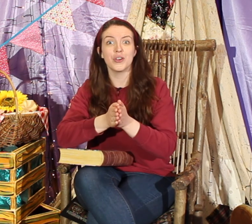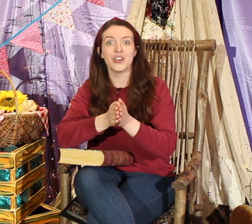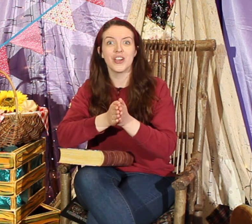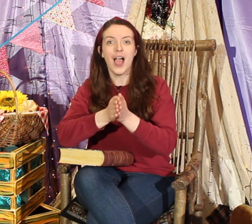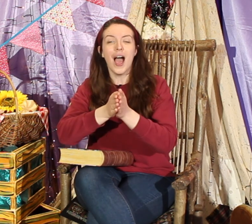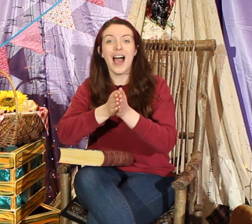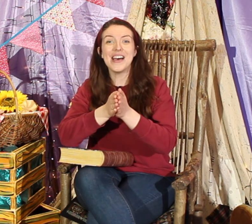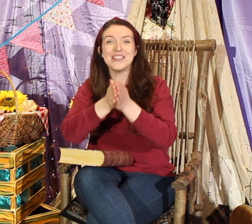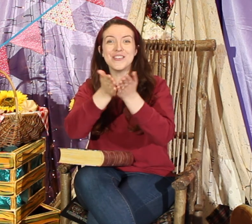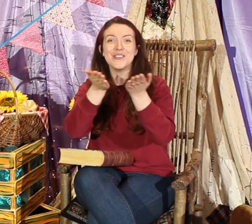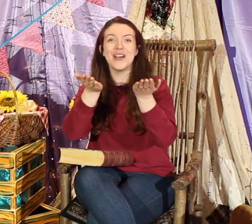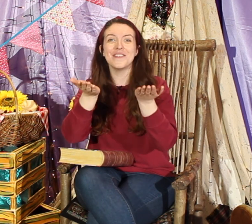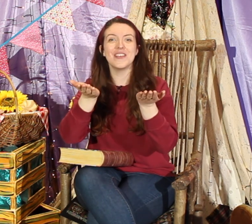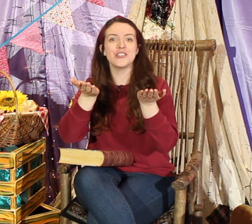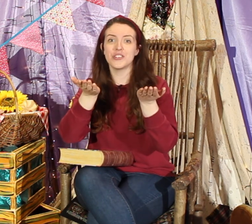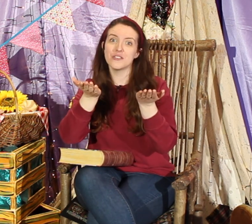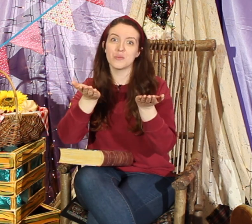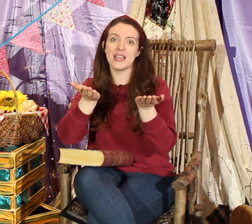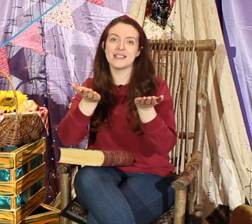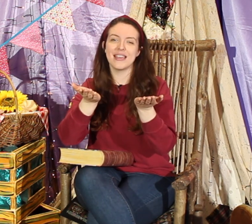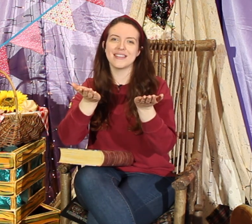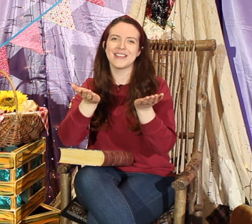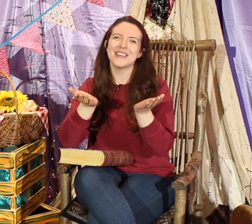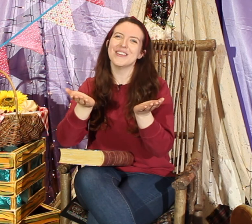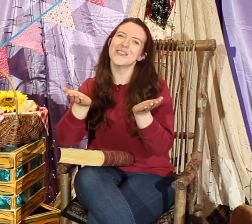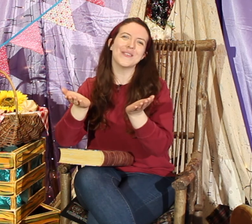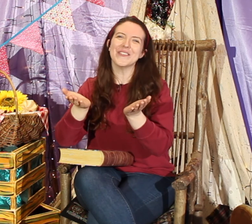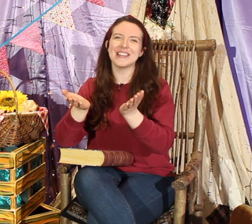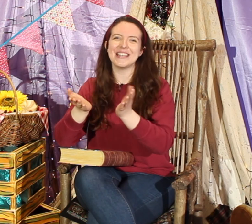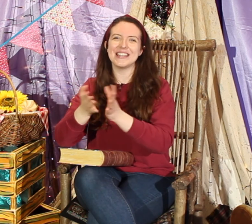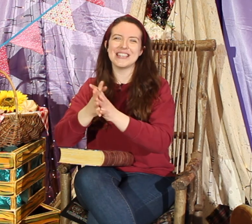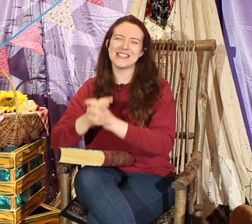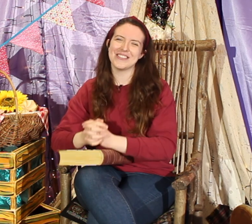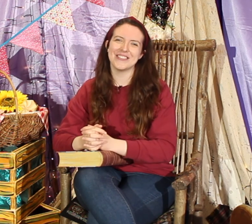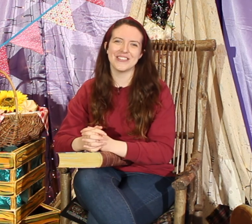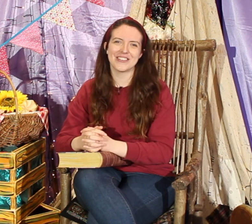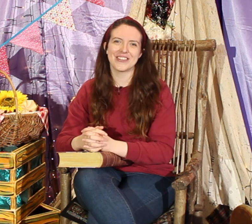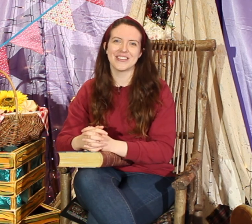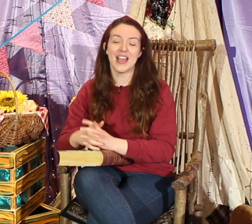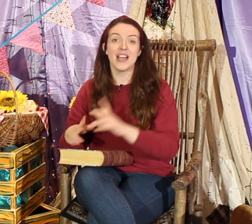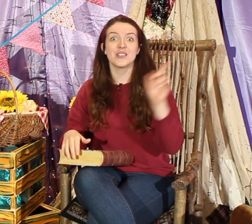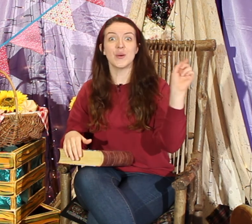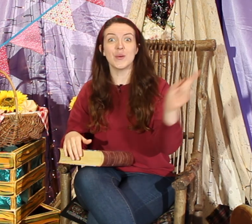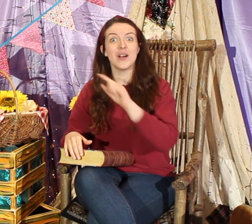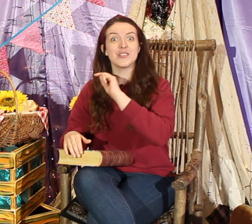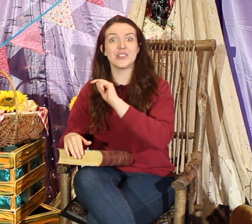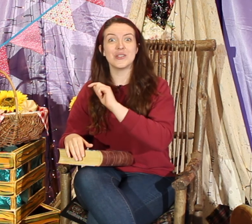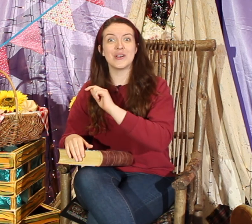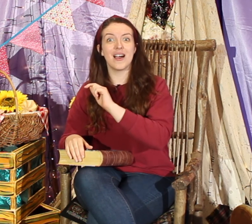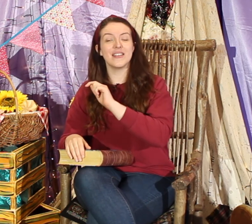book, a new adventure's waiting. You only need to look. So on to our